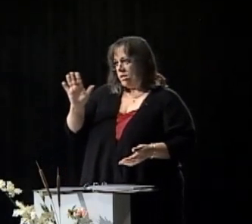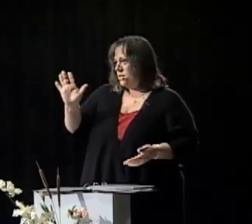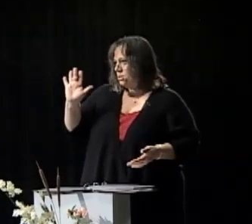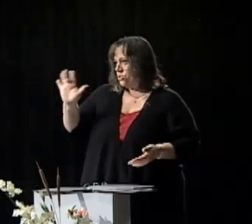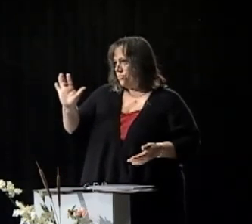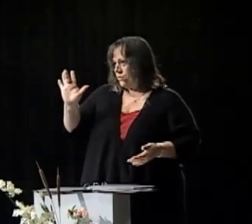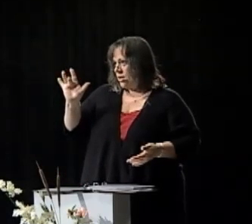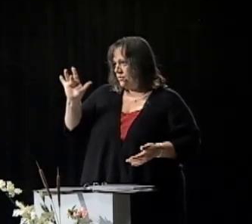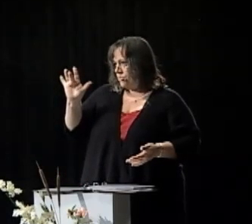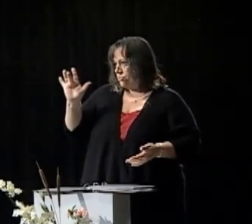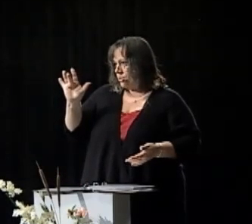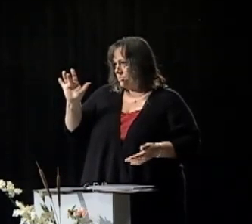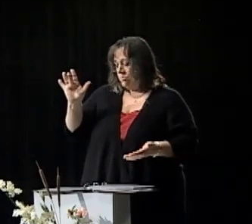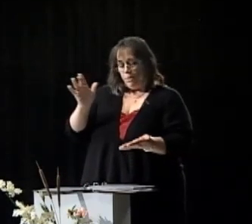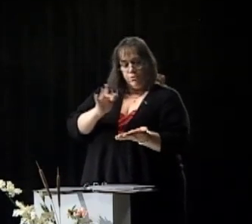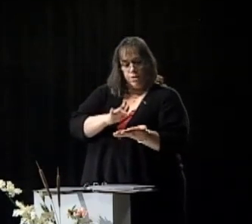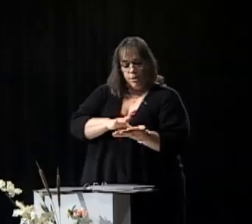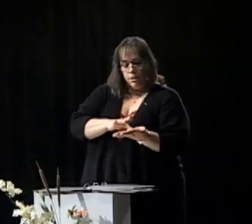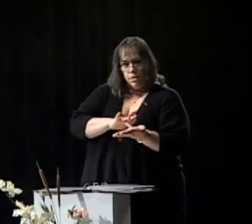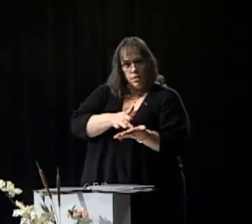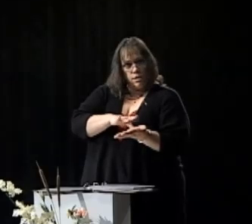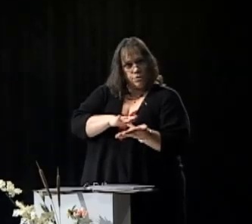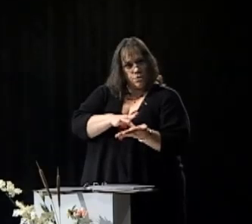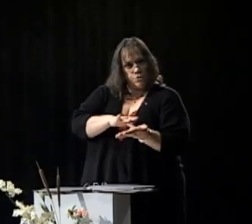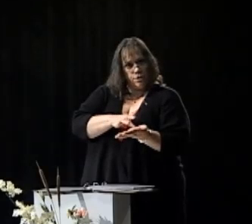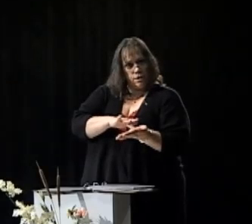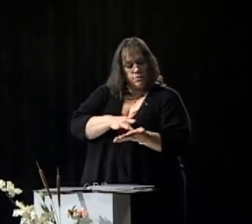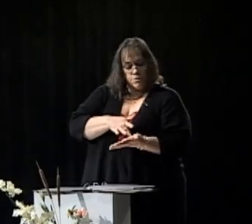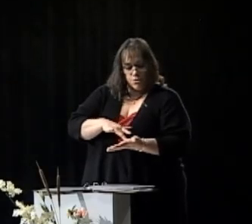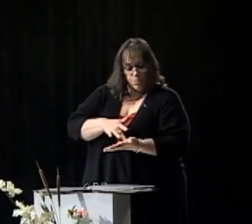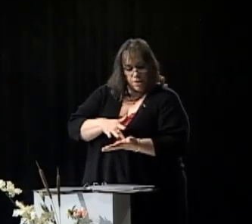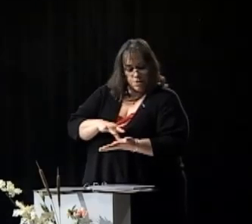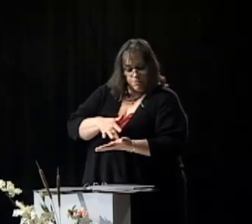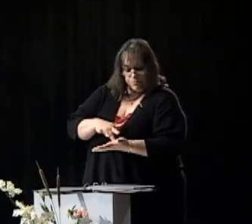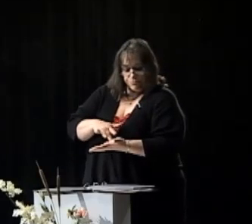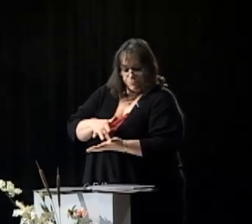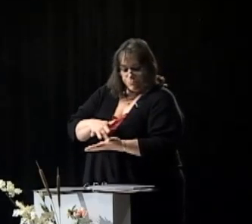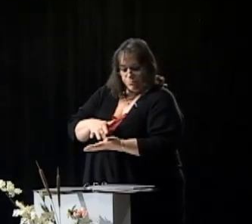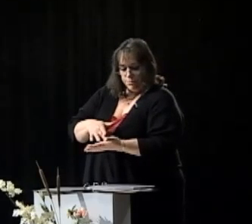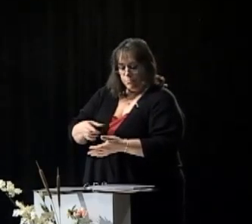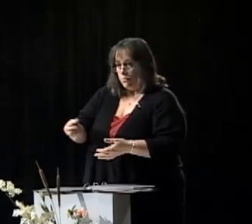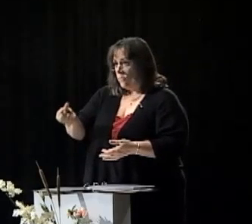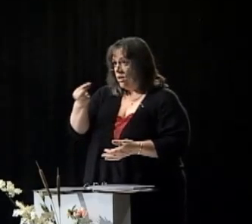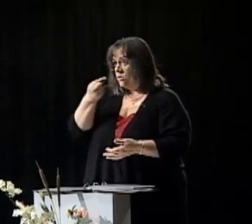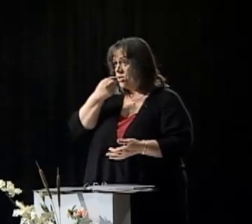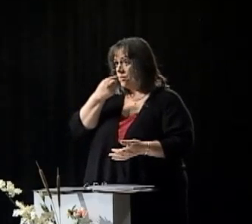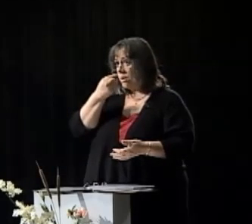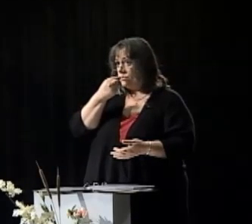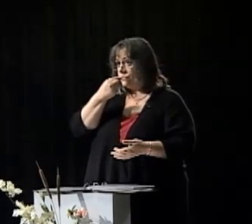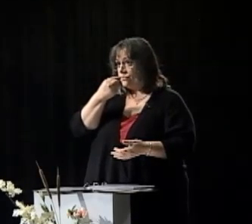Medicine is your 5, but your middle finger in, and it's on your hand. So medicine. And then you take a pill.